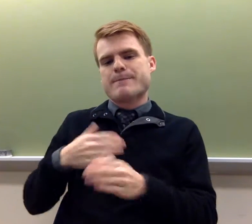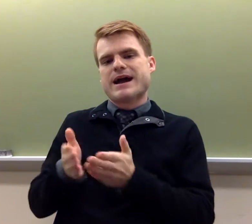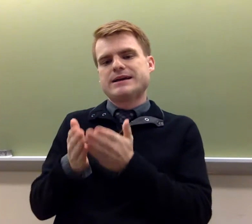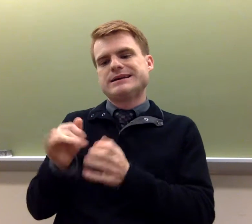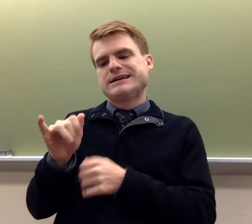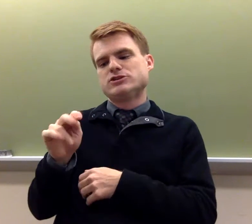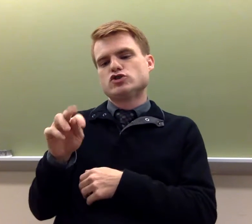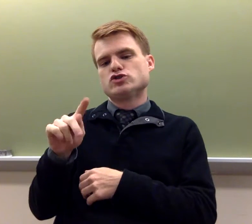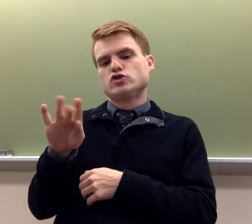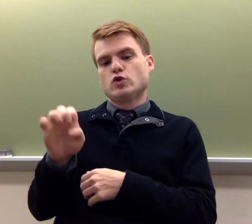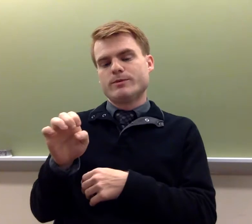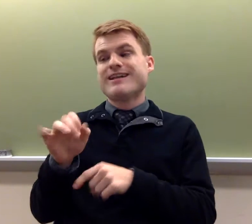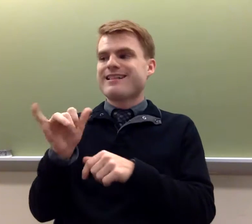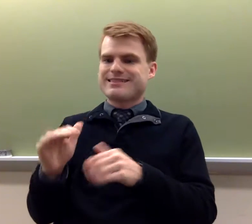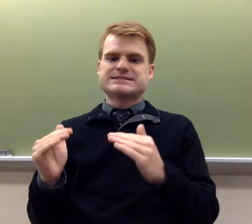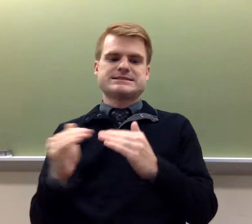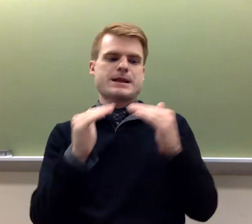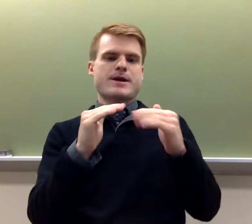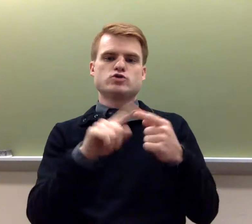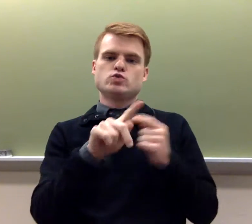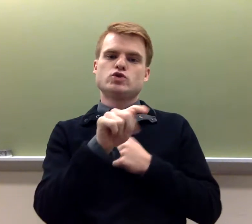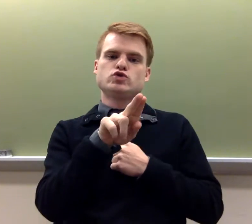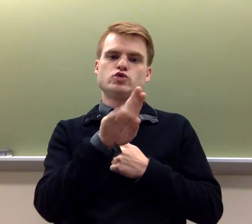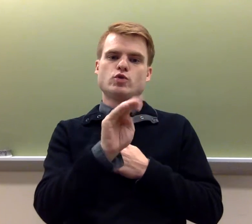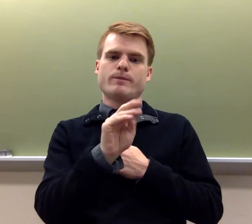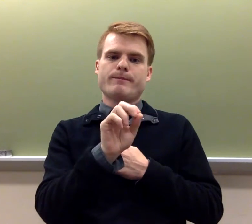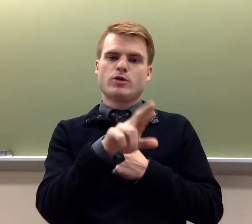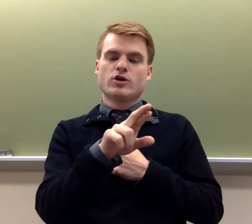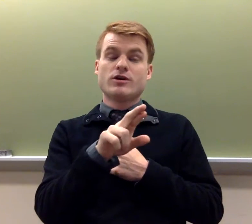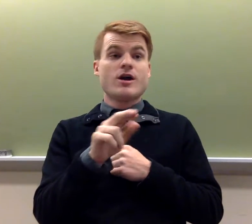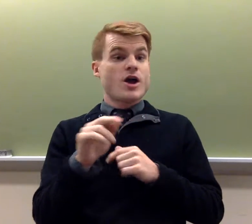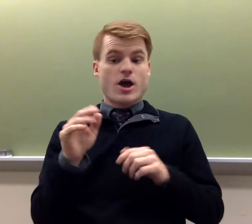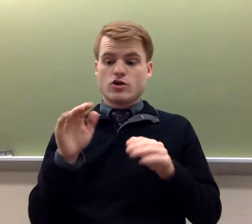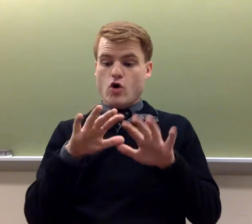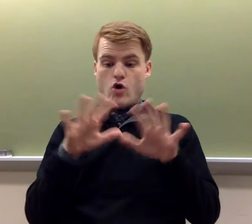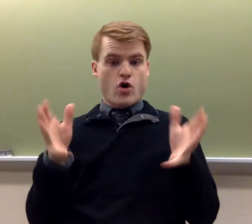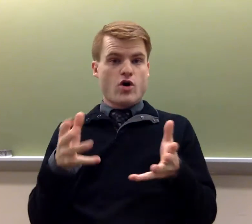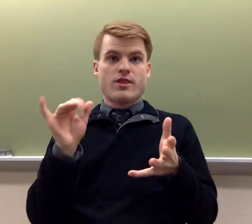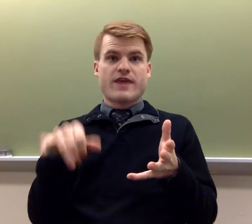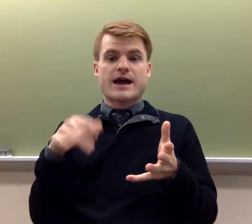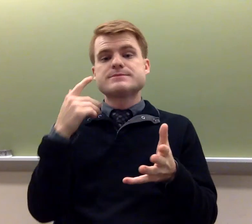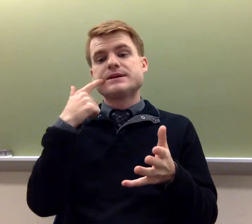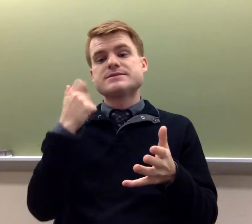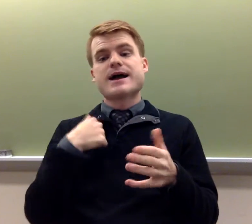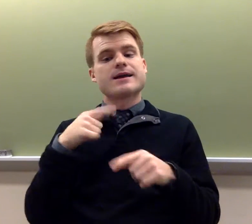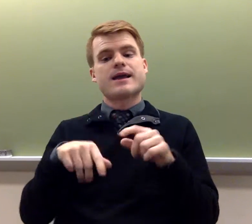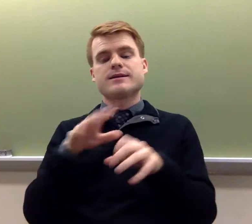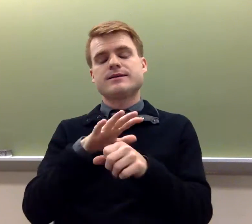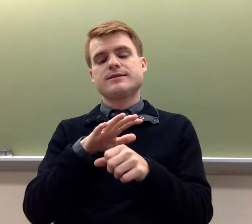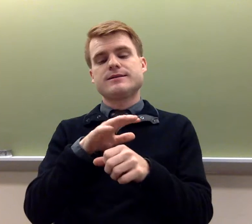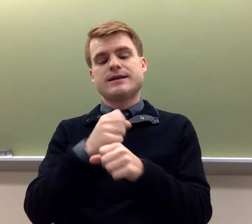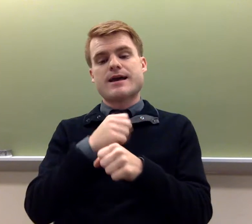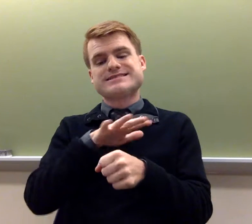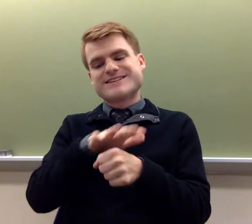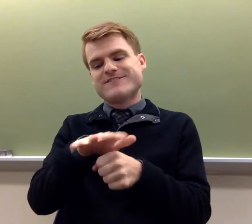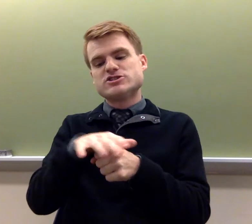to a tumor. And all of that is because I can't get sufficient minerals to those organs.